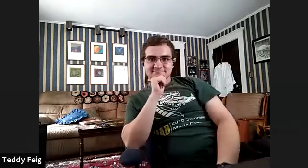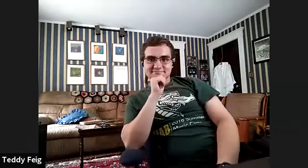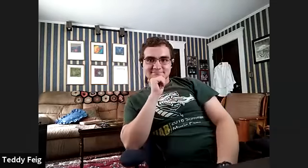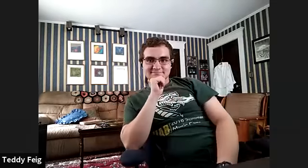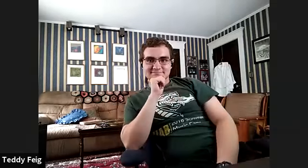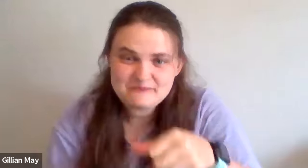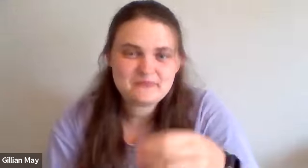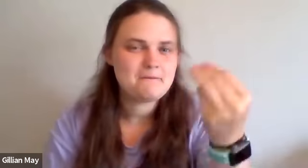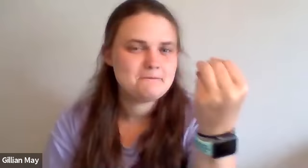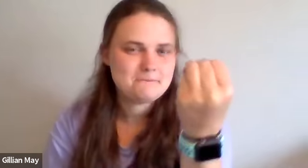Remember?